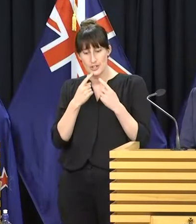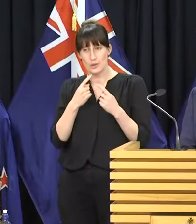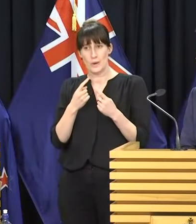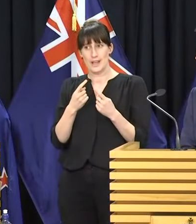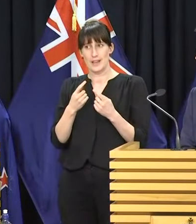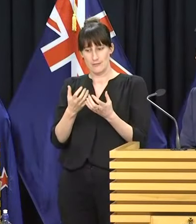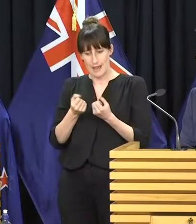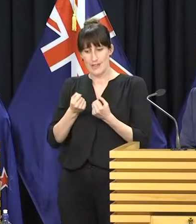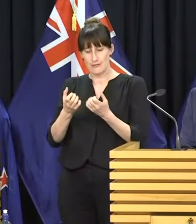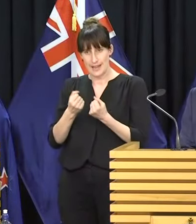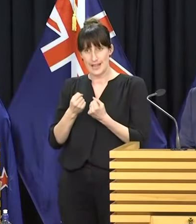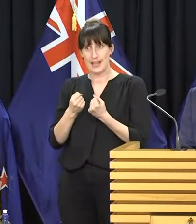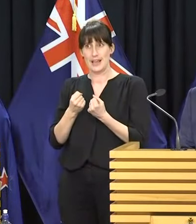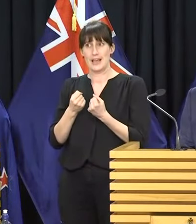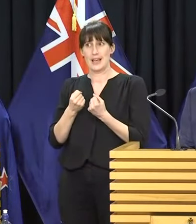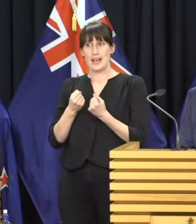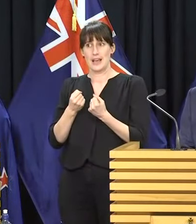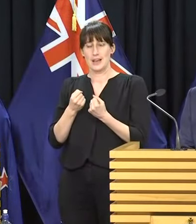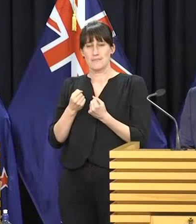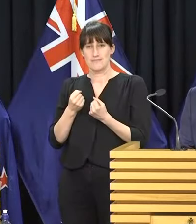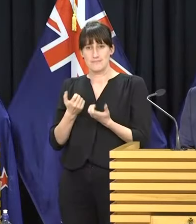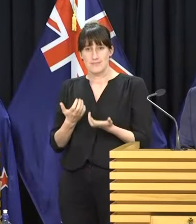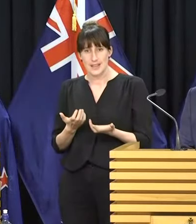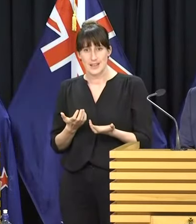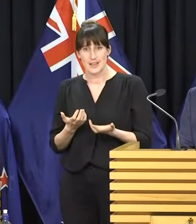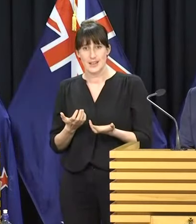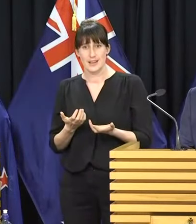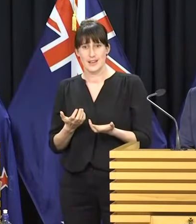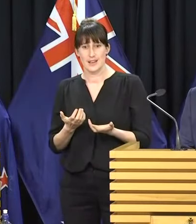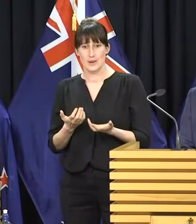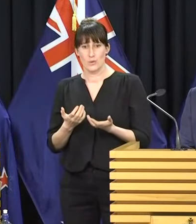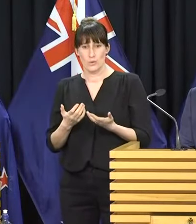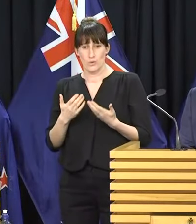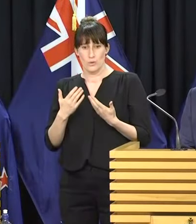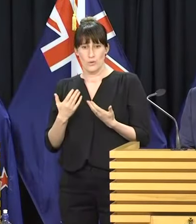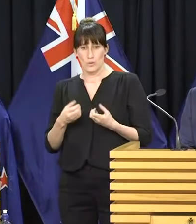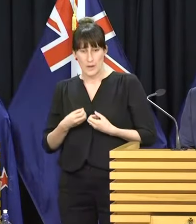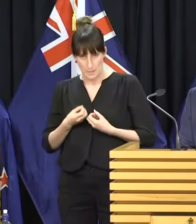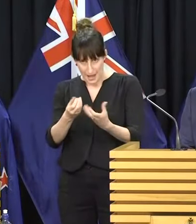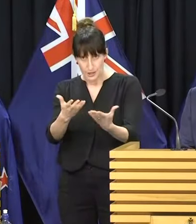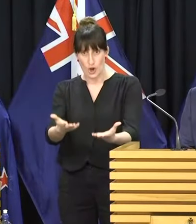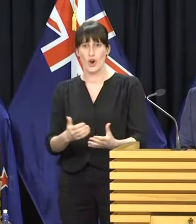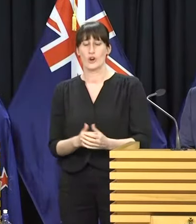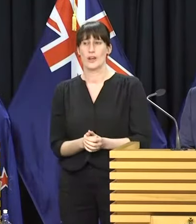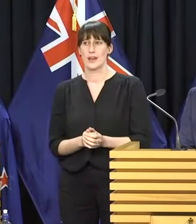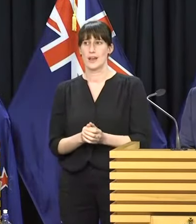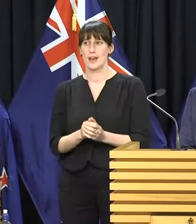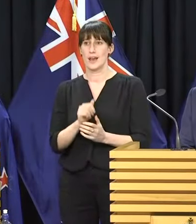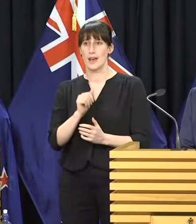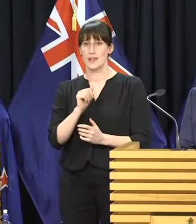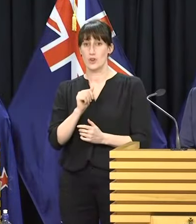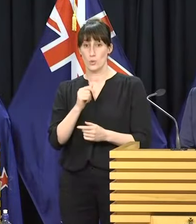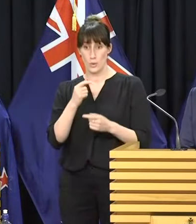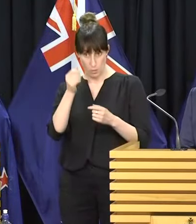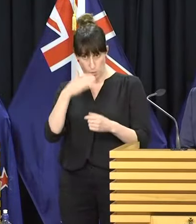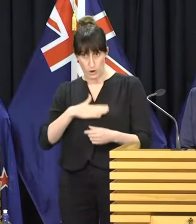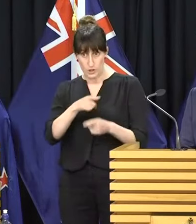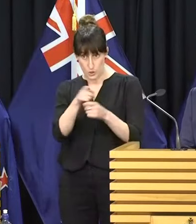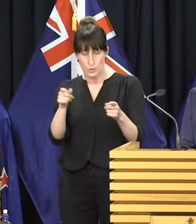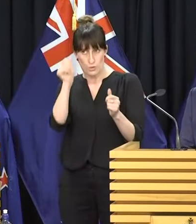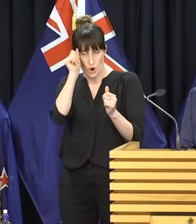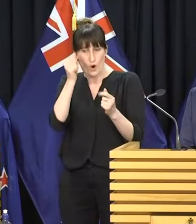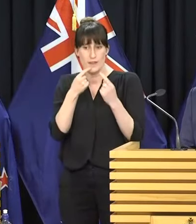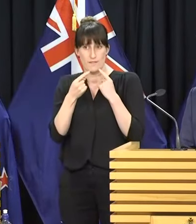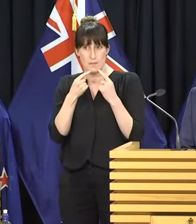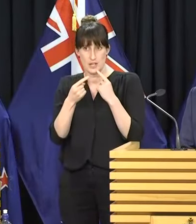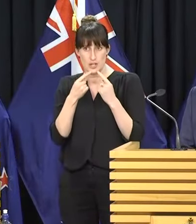past experience that when you start telling people, in smaller groups, that information tends to come out anyway. So we want people to know that we are aware